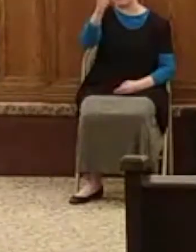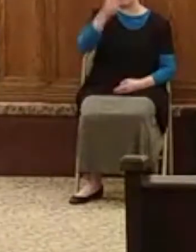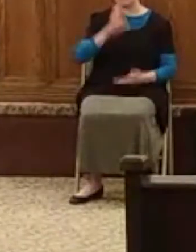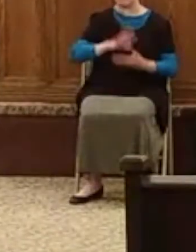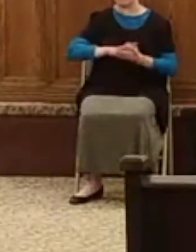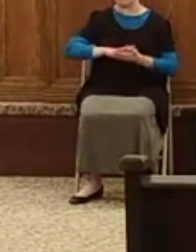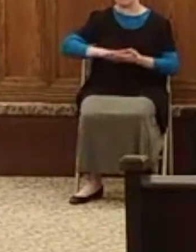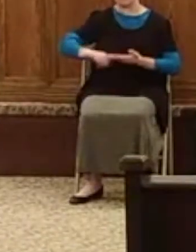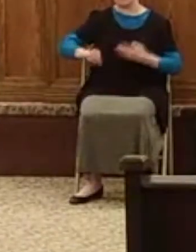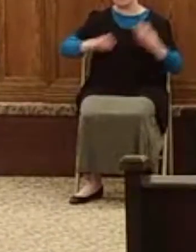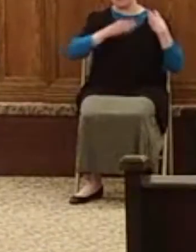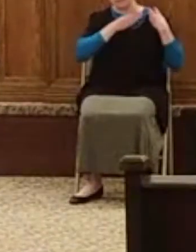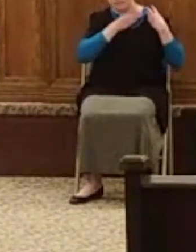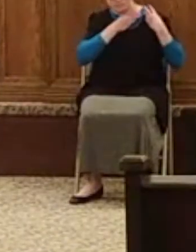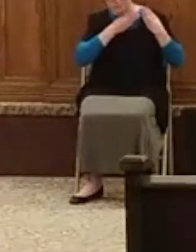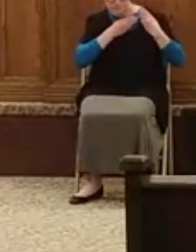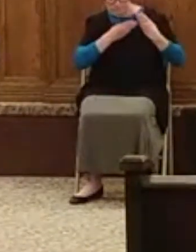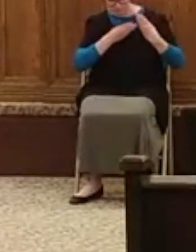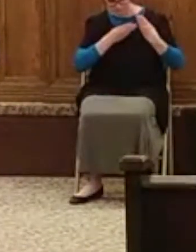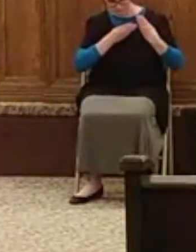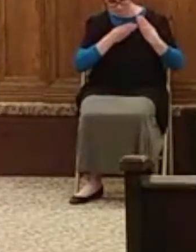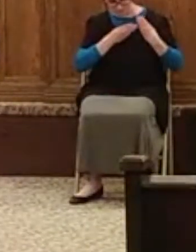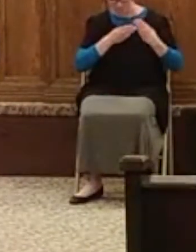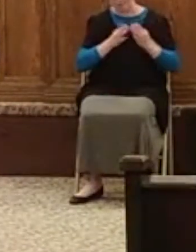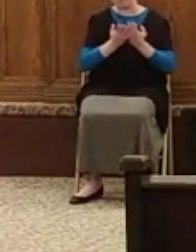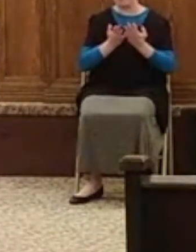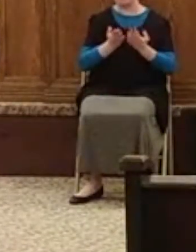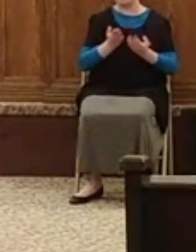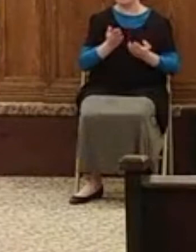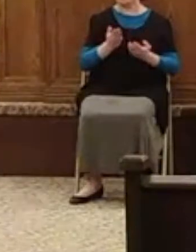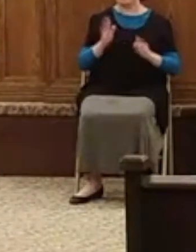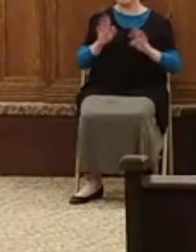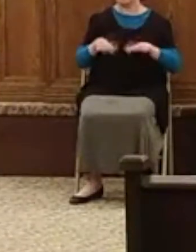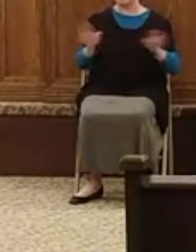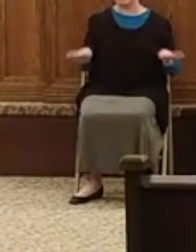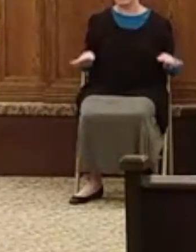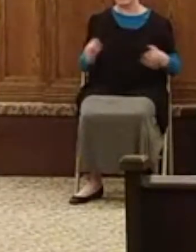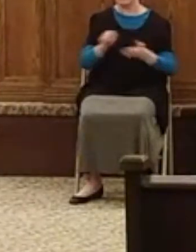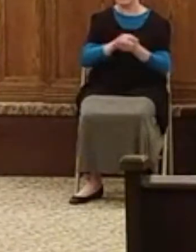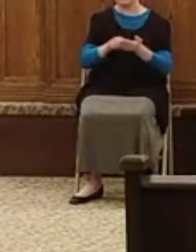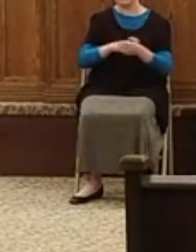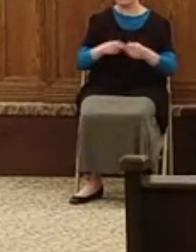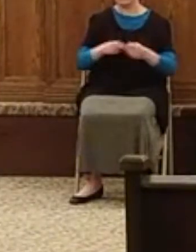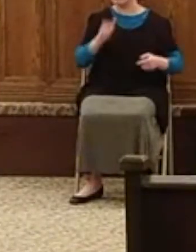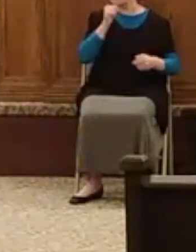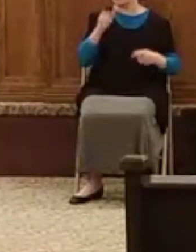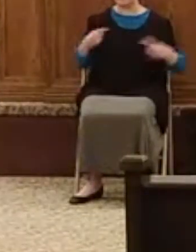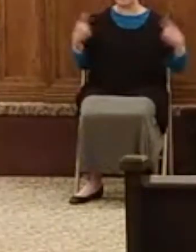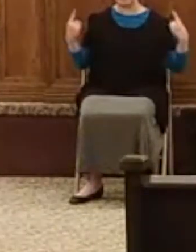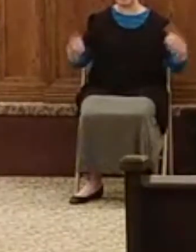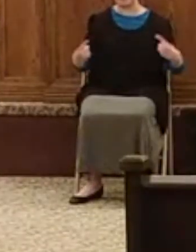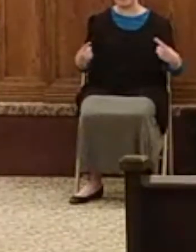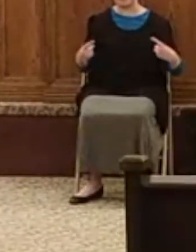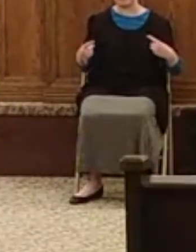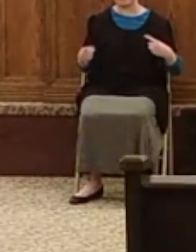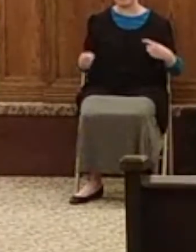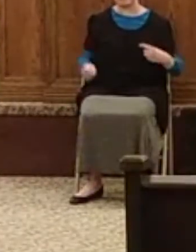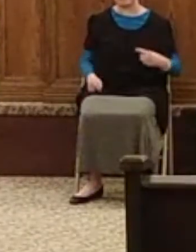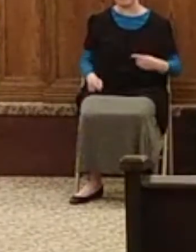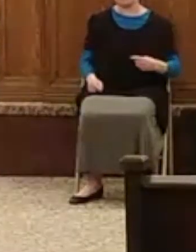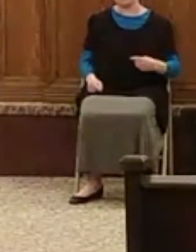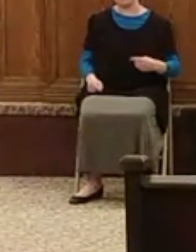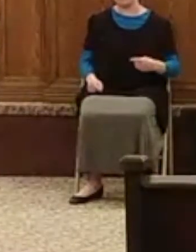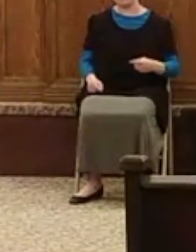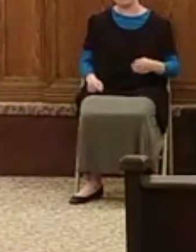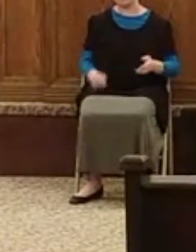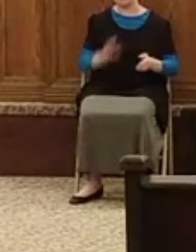God can remove that weight. The Bible said, my little children, I write unto you that you sin not. But if you do sin, you have an